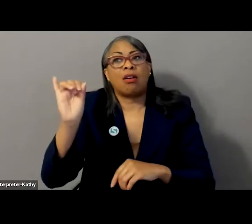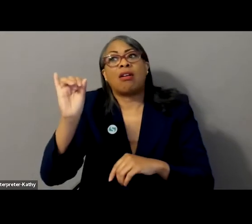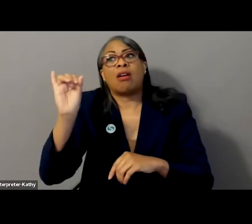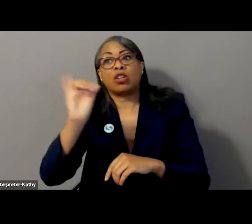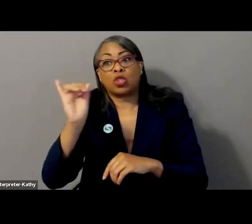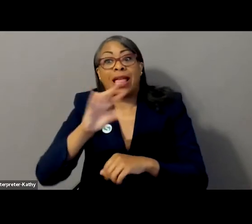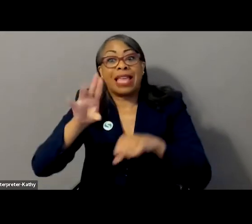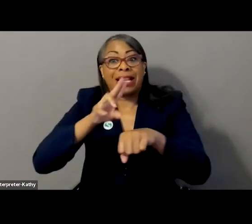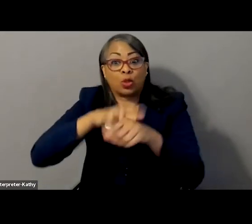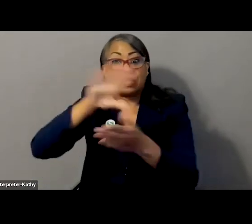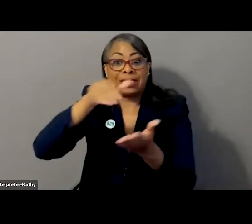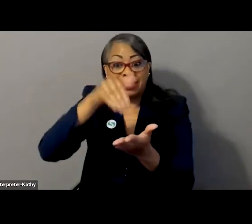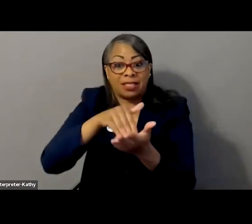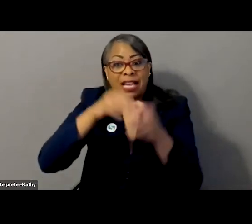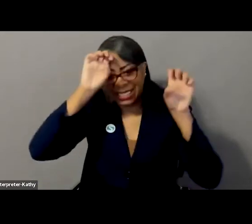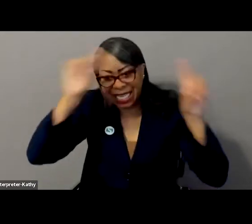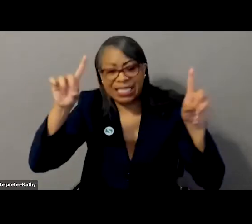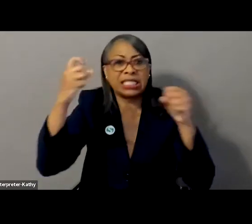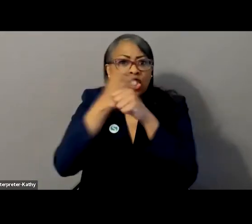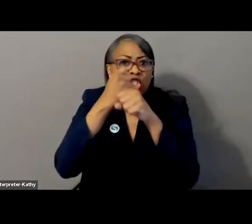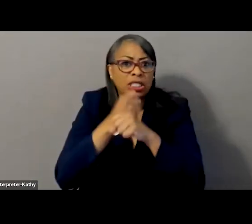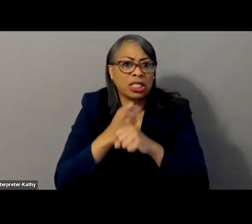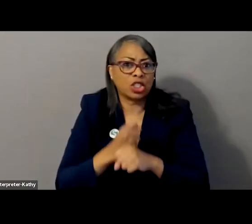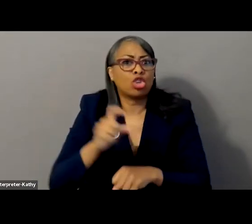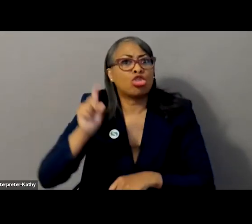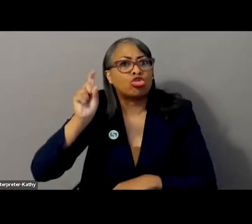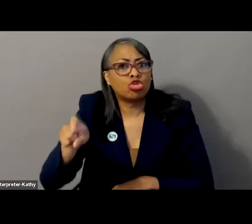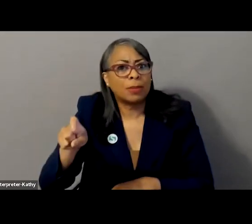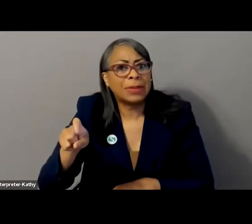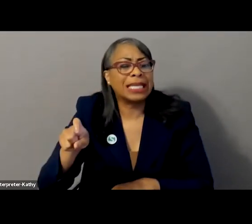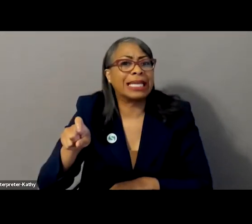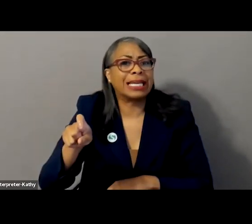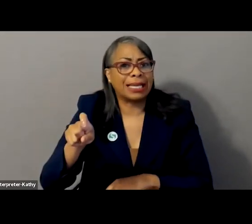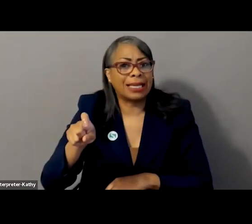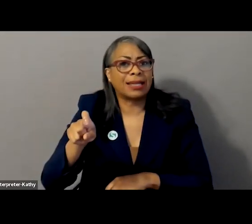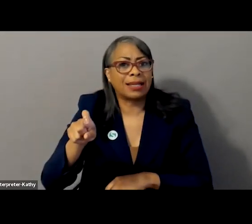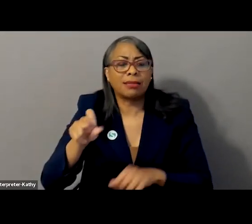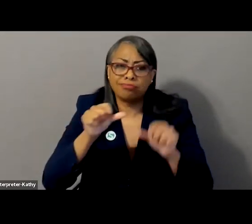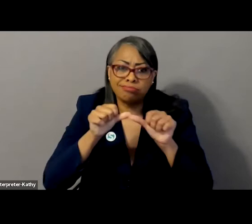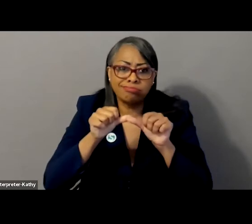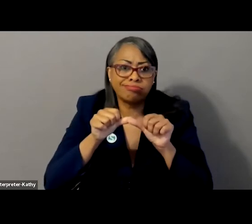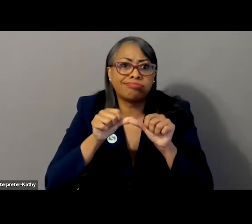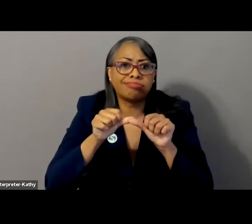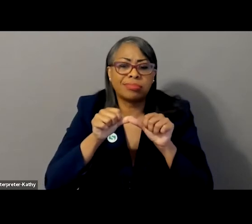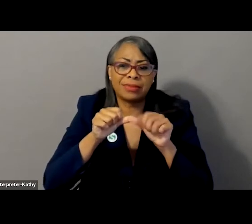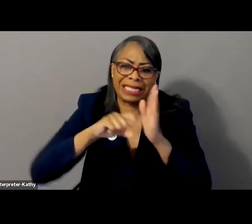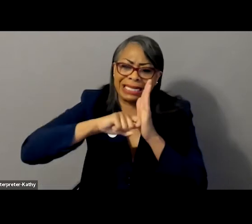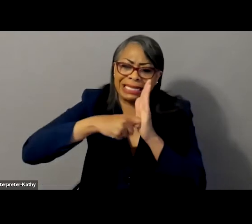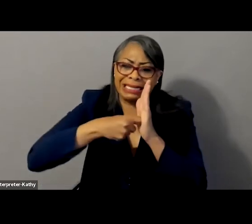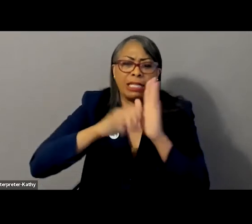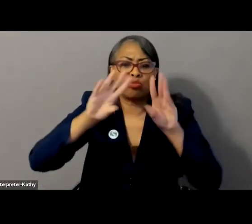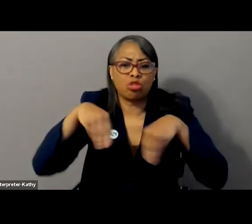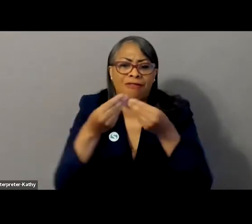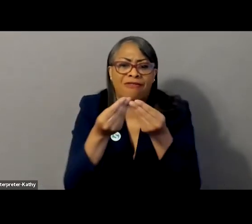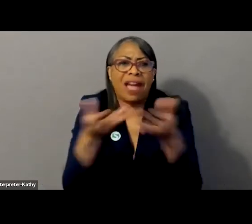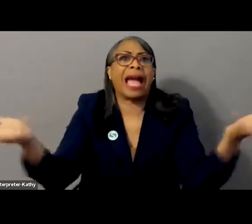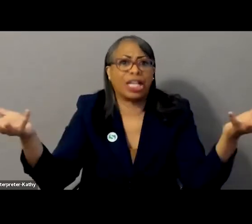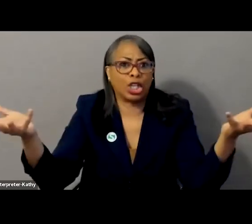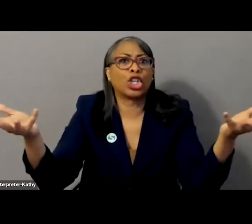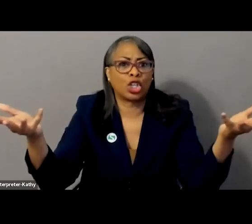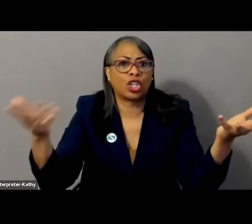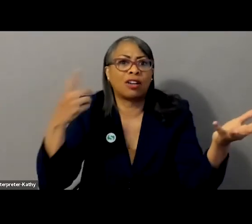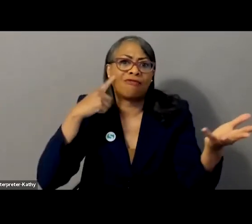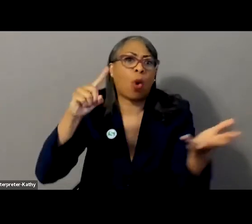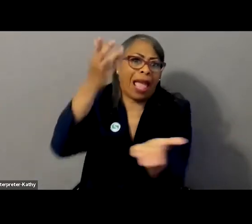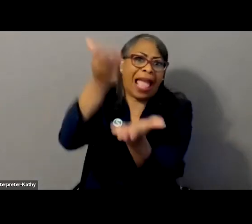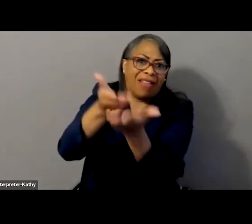Center for Education Statistics should be a key provider of that evidence.